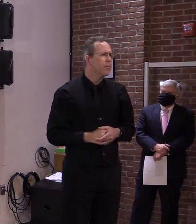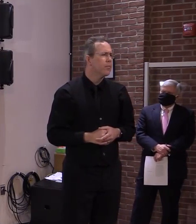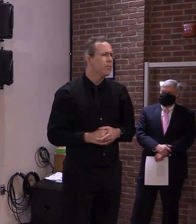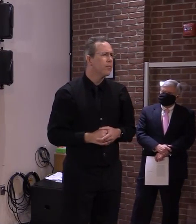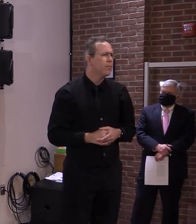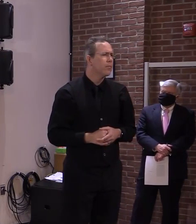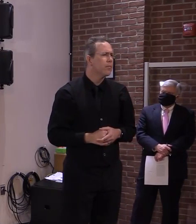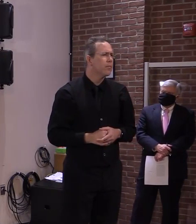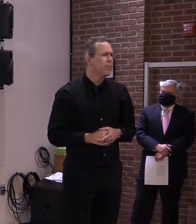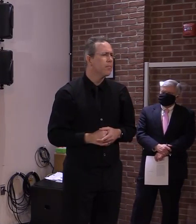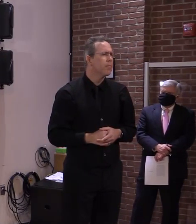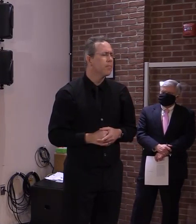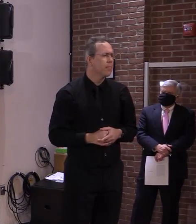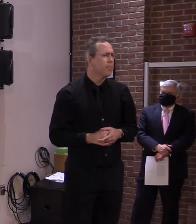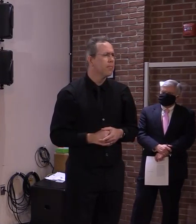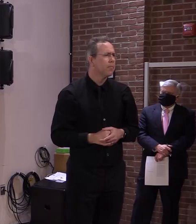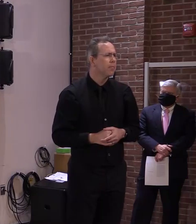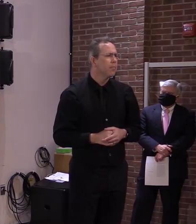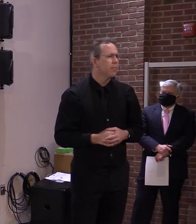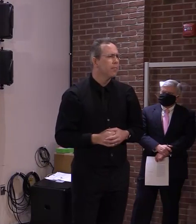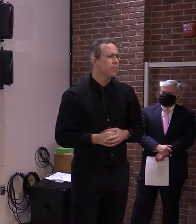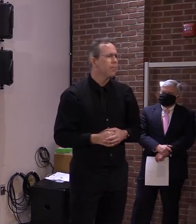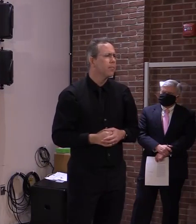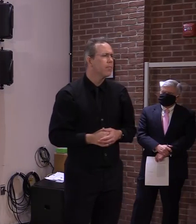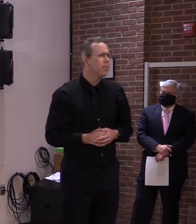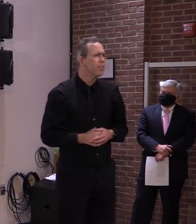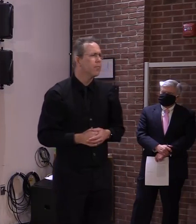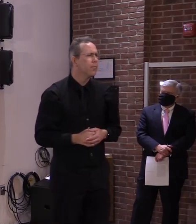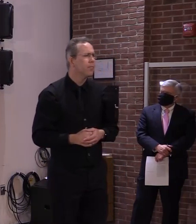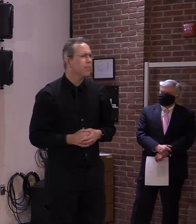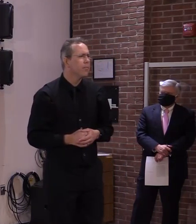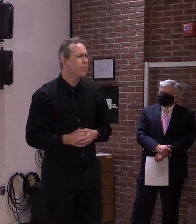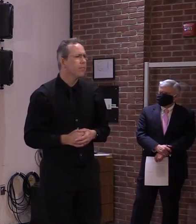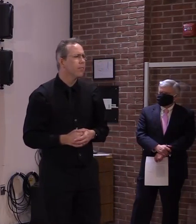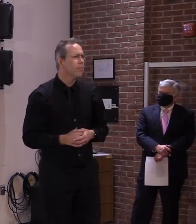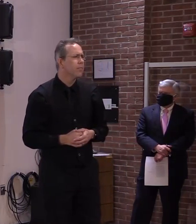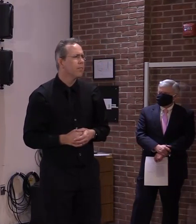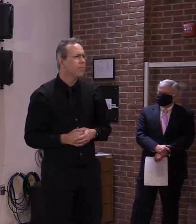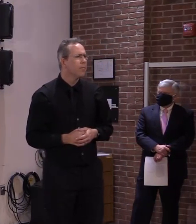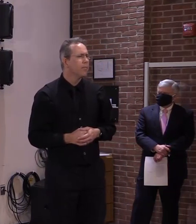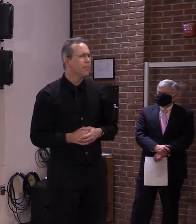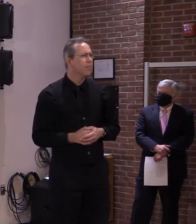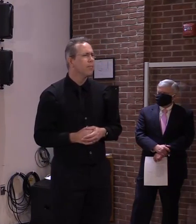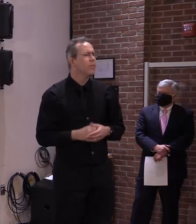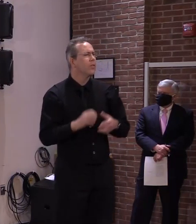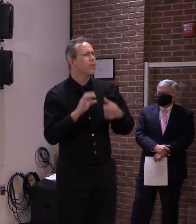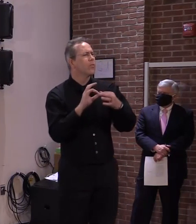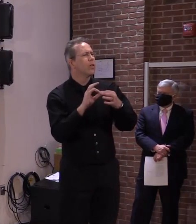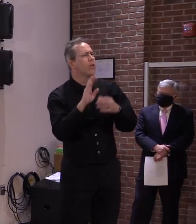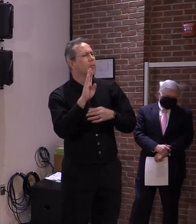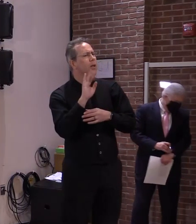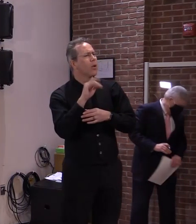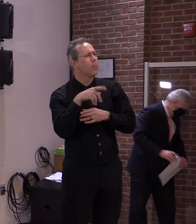will affect distribution of the vaccines to people that are currently incarcerated in the